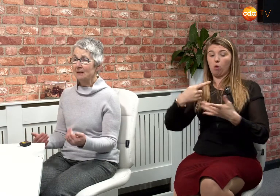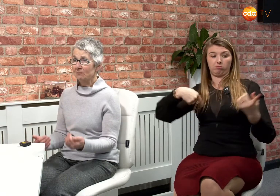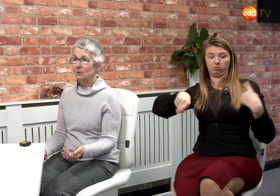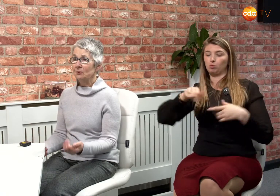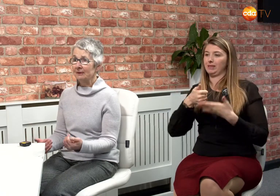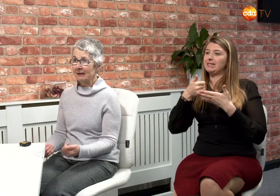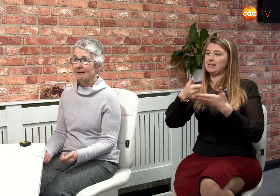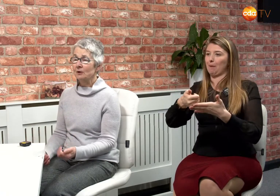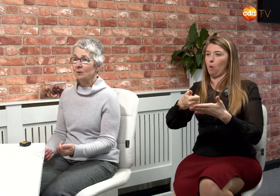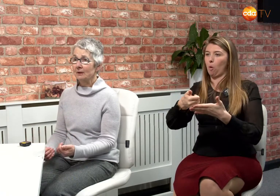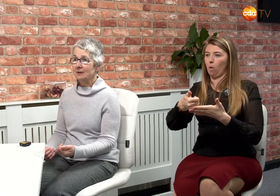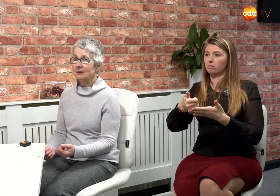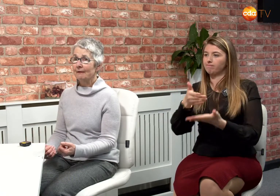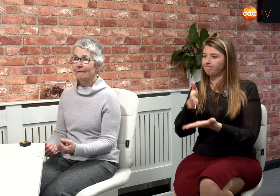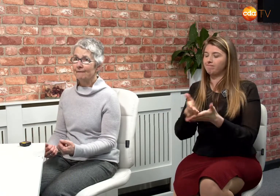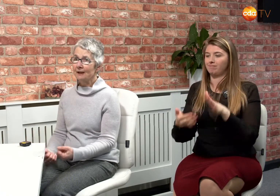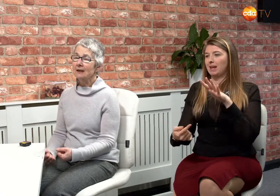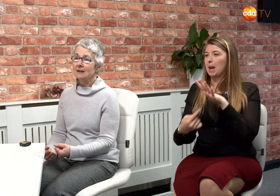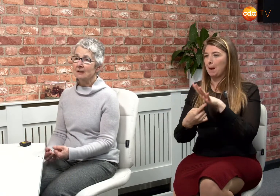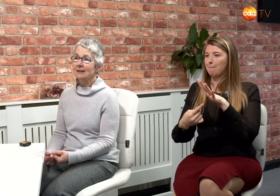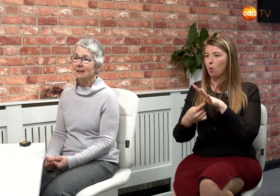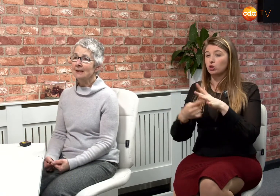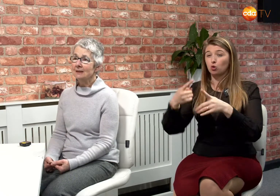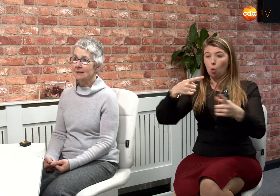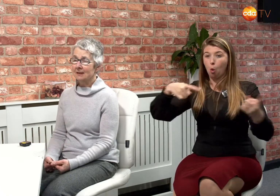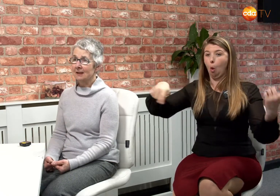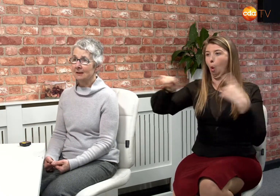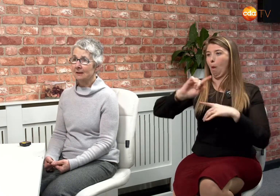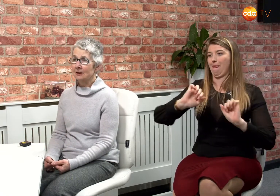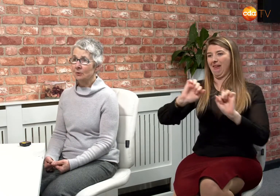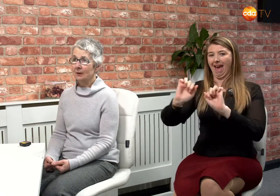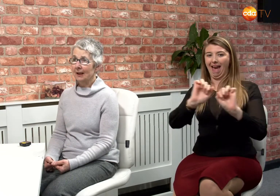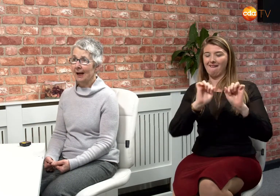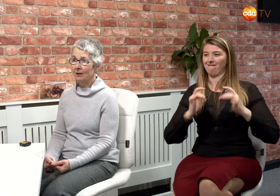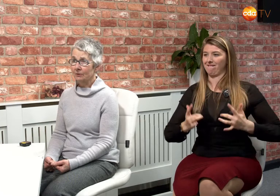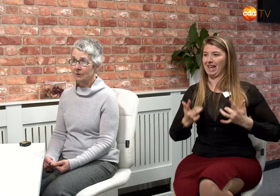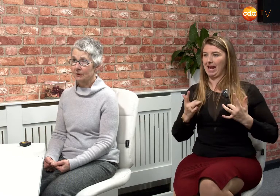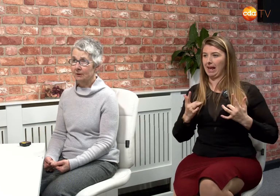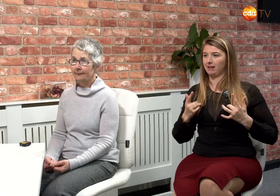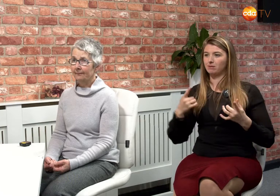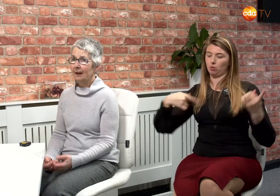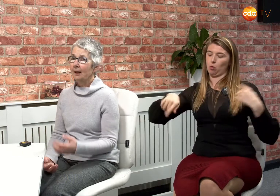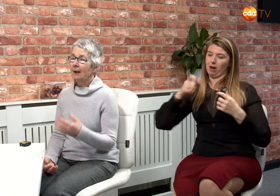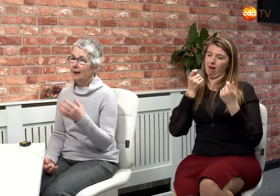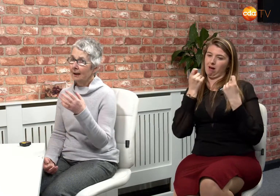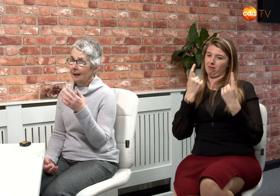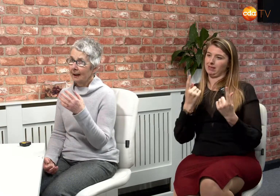it's really important that everyone's feelings and needs are taken into account.